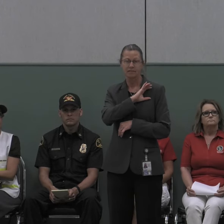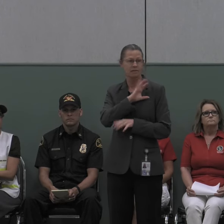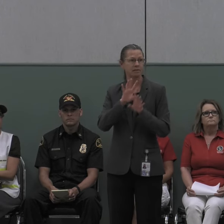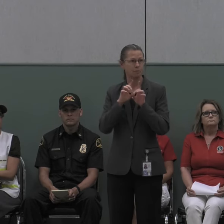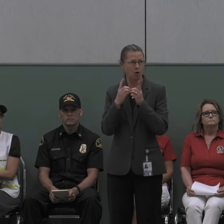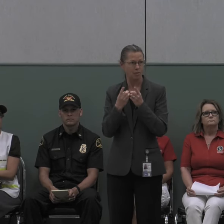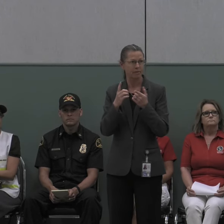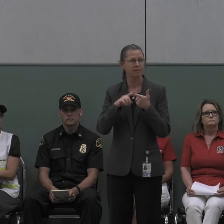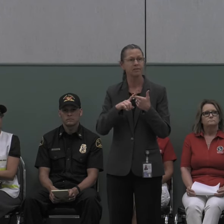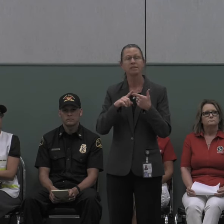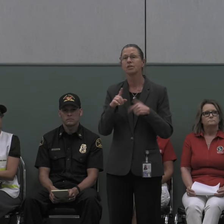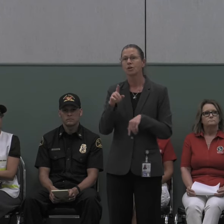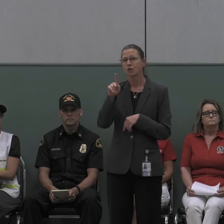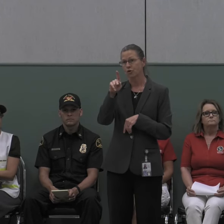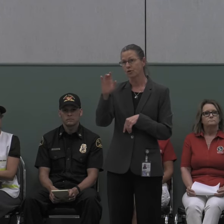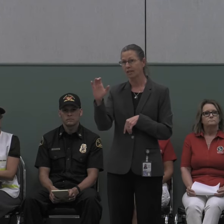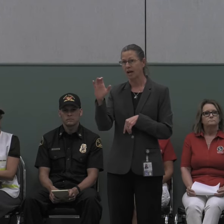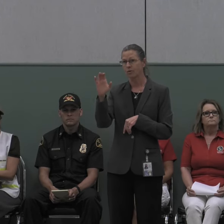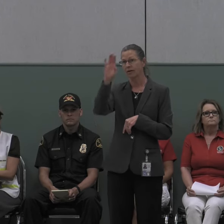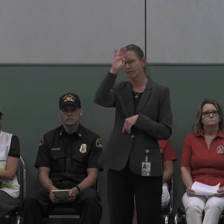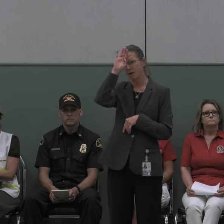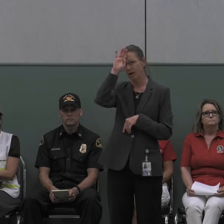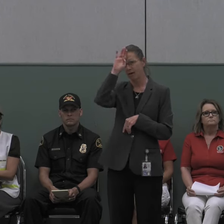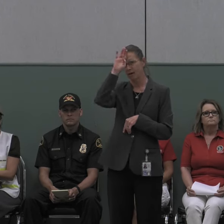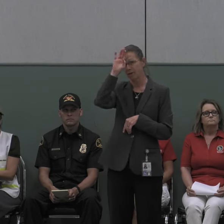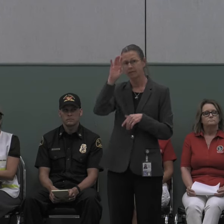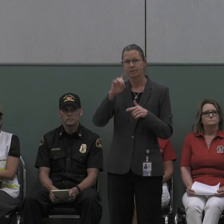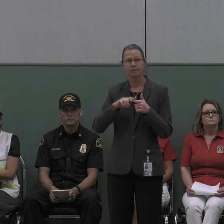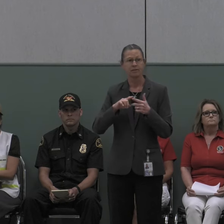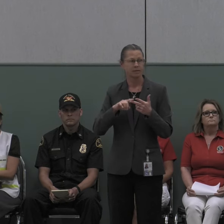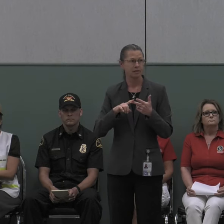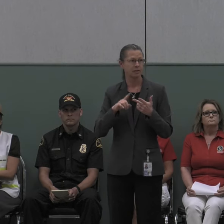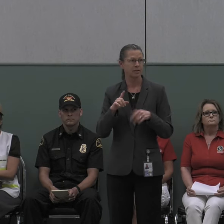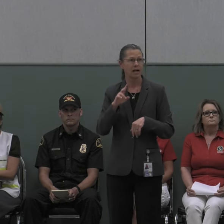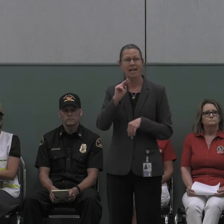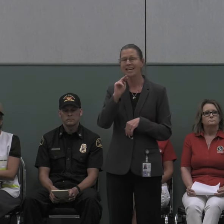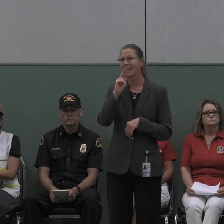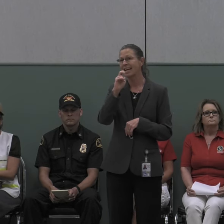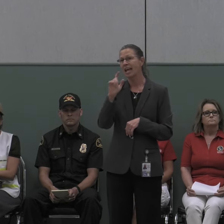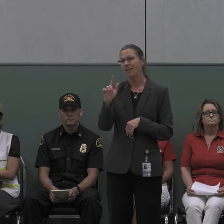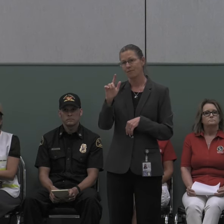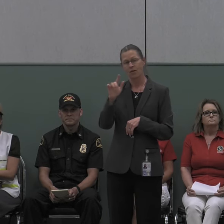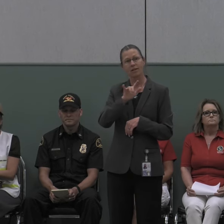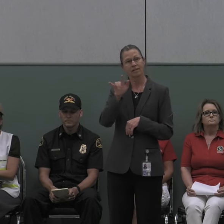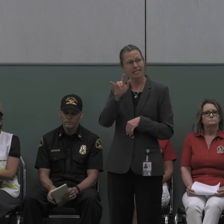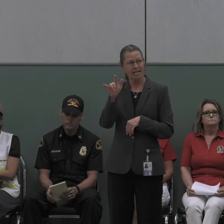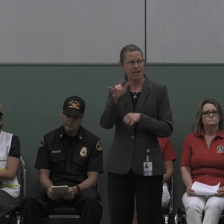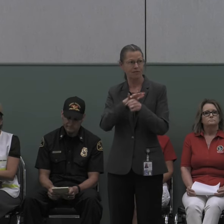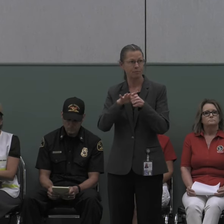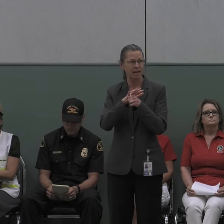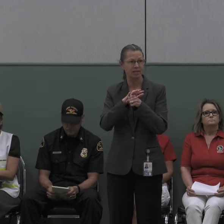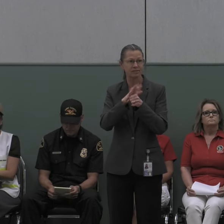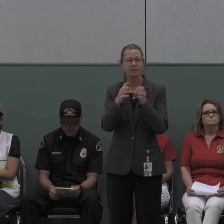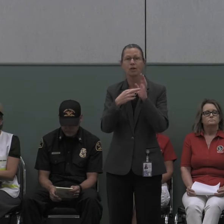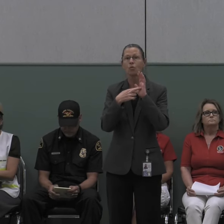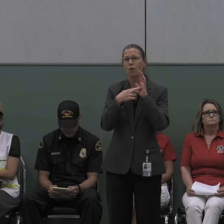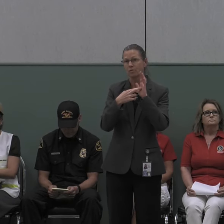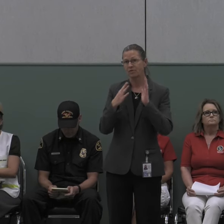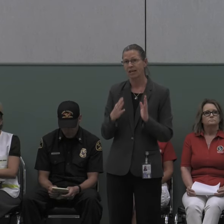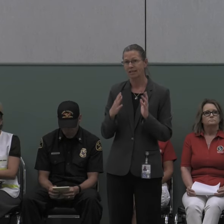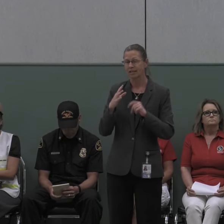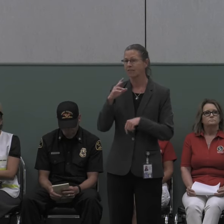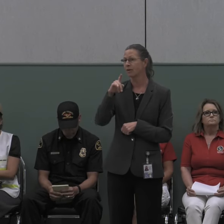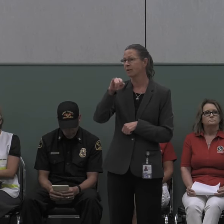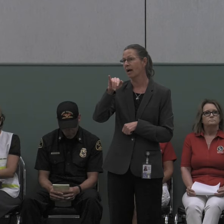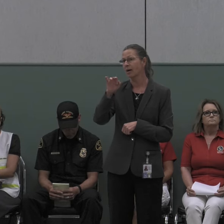here from the Kern County Fire Department. We have the Naval Base speaker here, a representative from the San Bernardino PIO